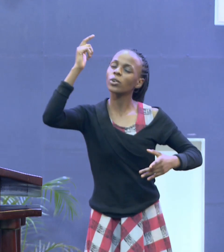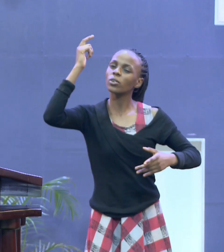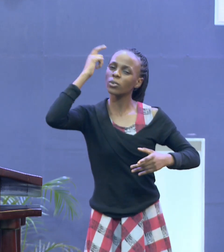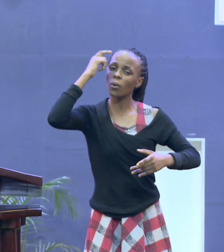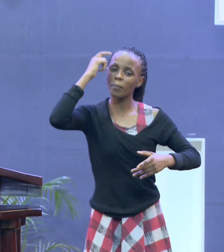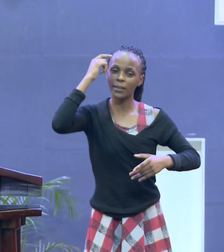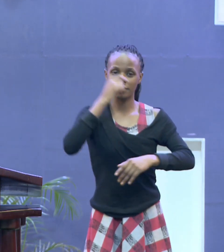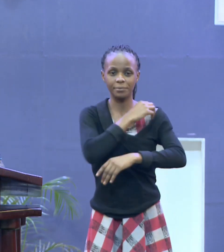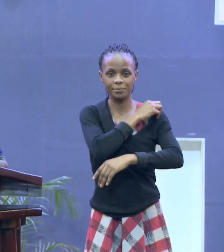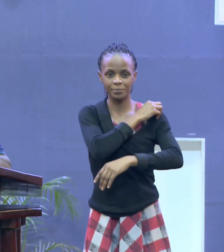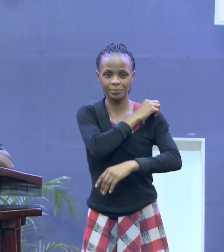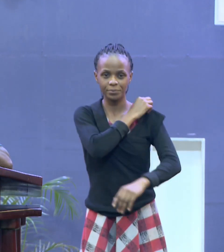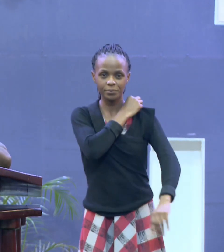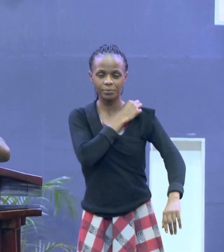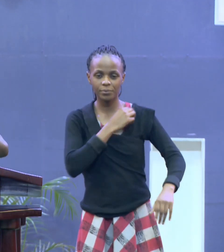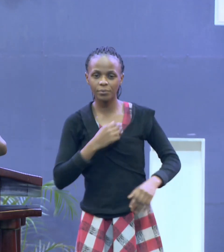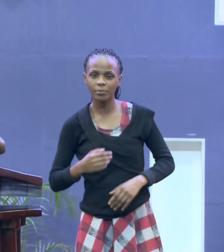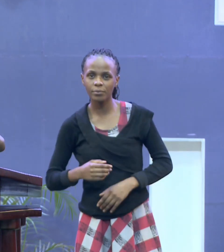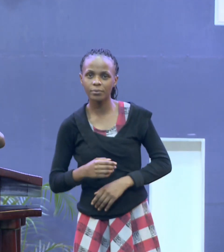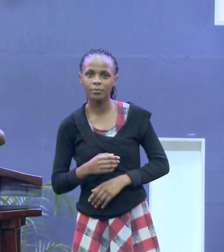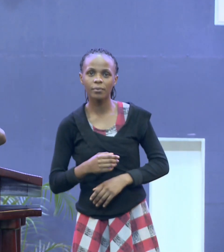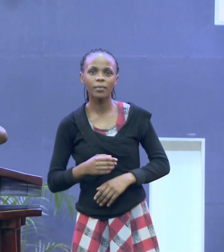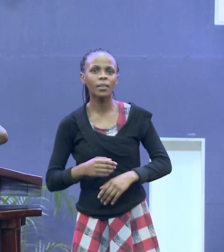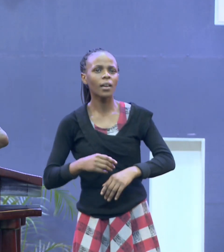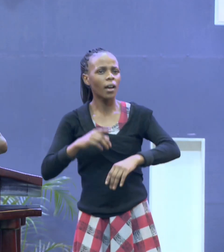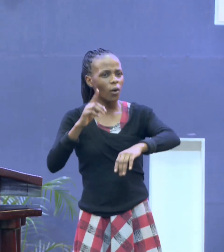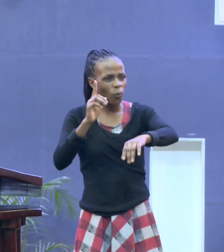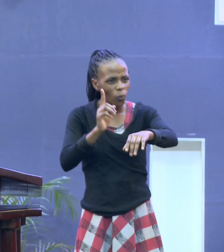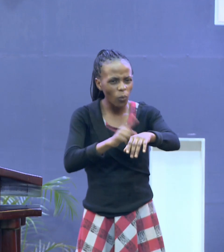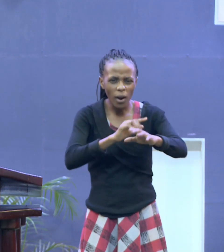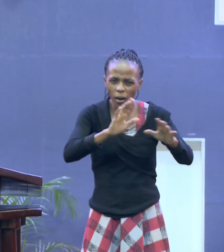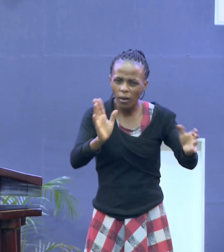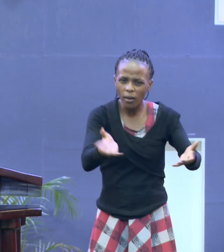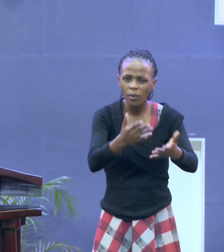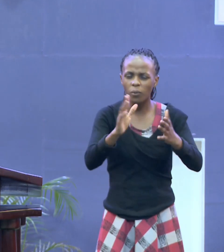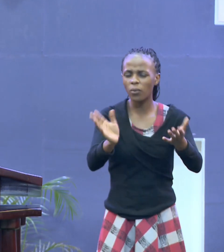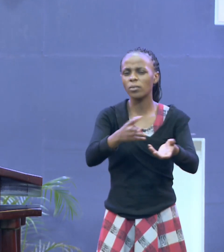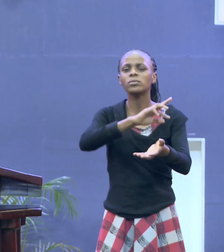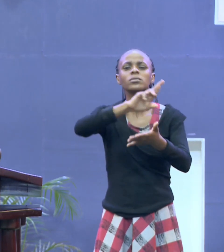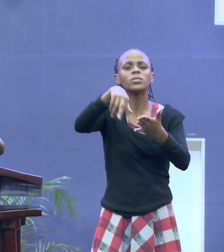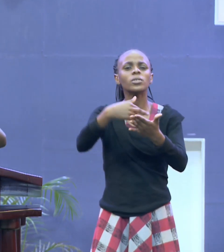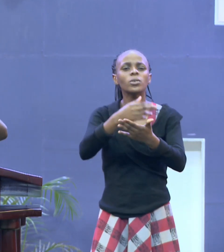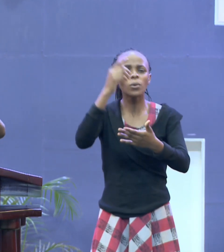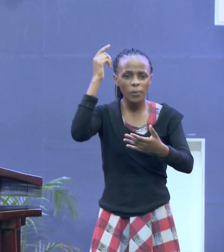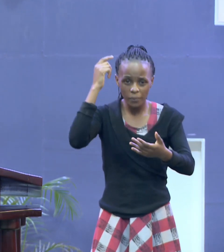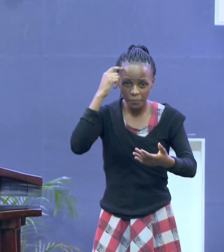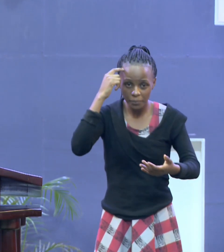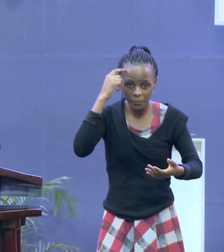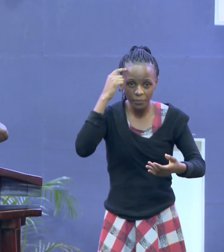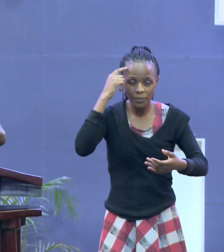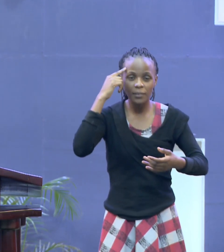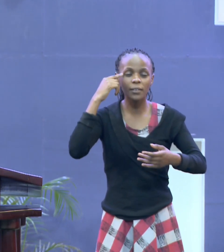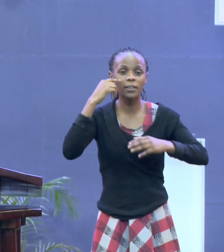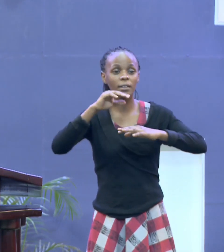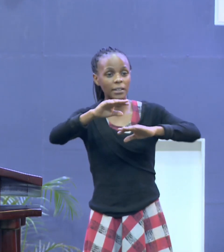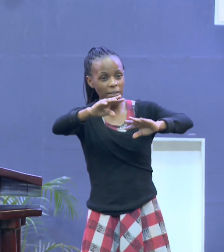to renew your mind. Nga mind ojiri newing otia. And how do you renew your mind?